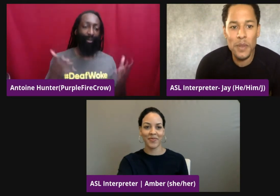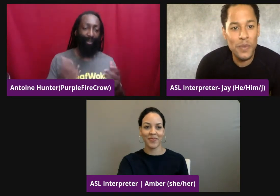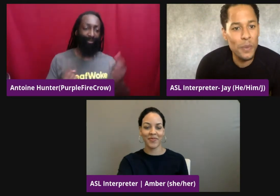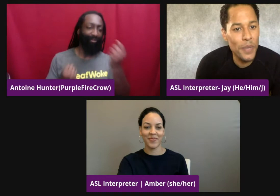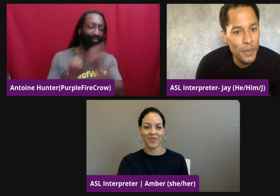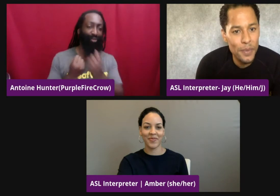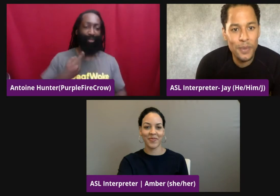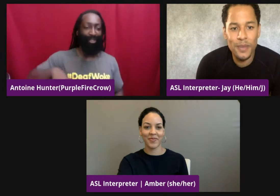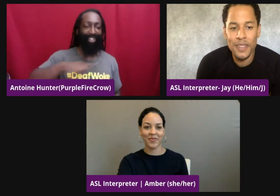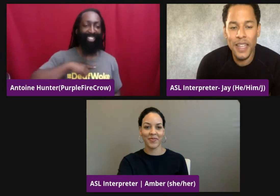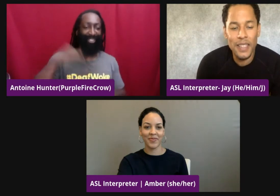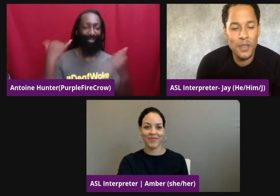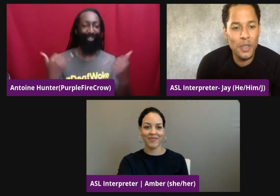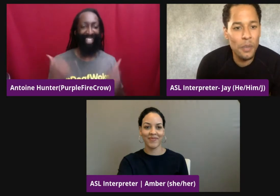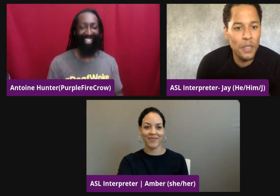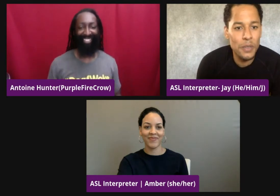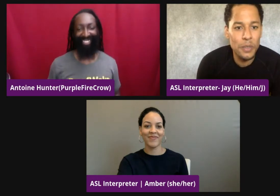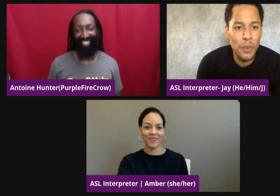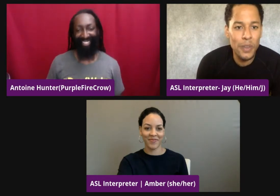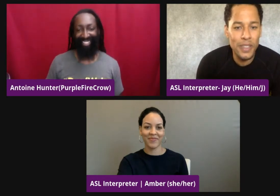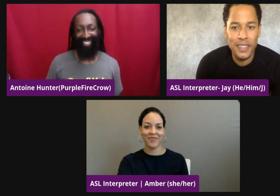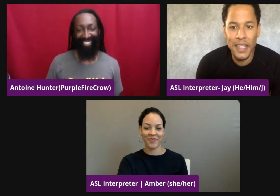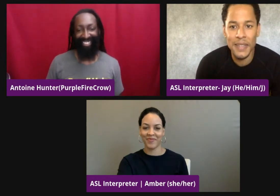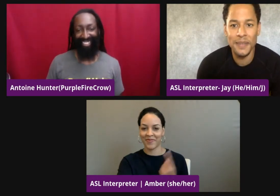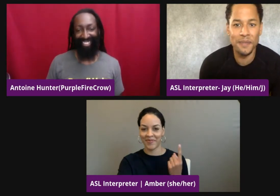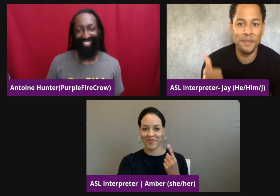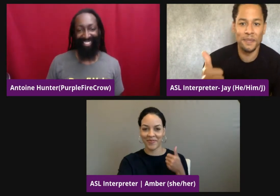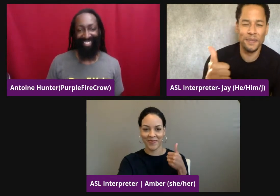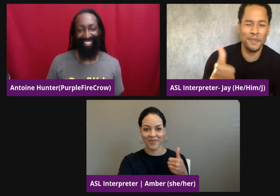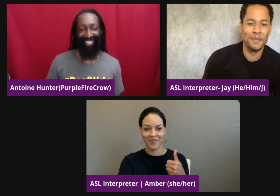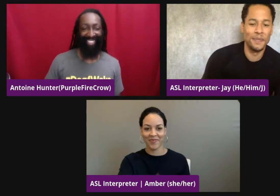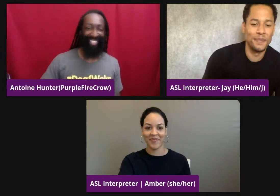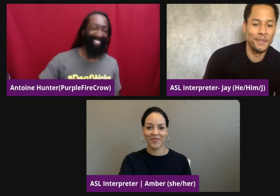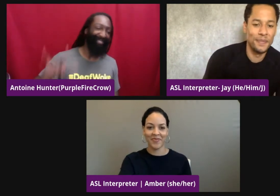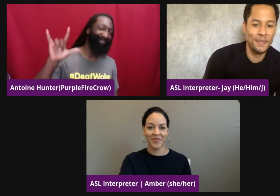These are my beautiful people. Thank you so much for supporting us today.